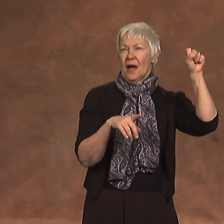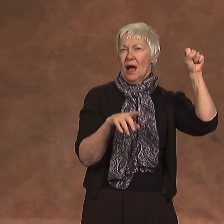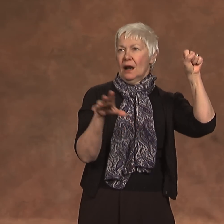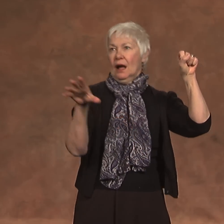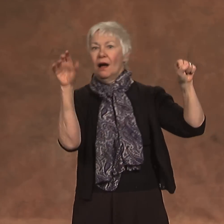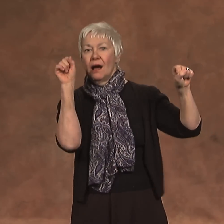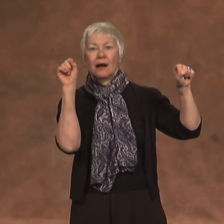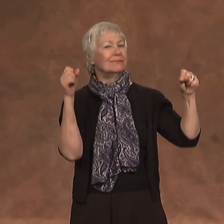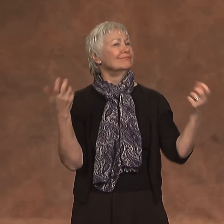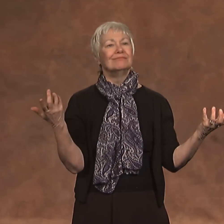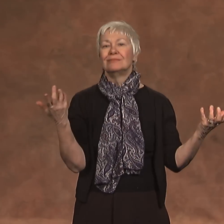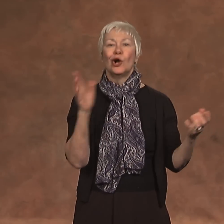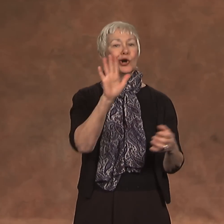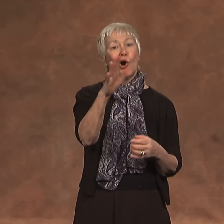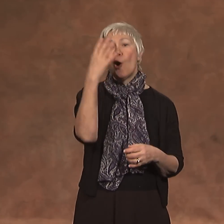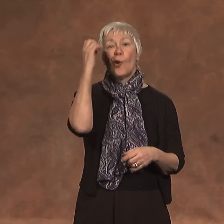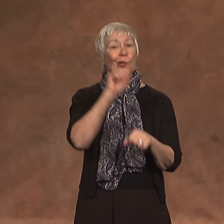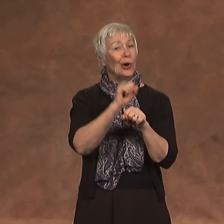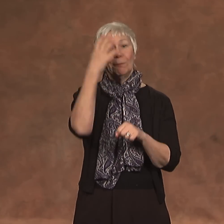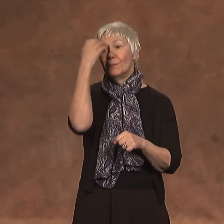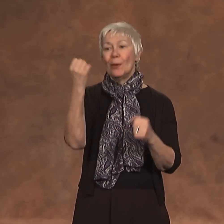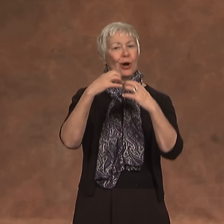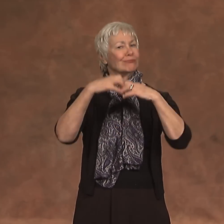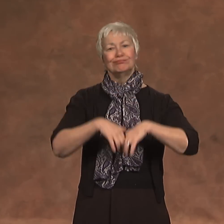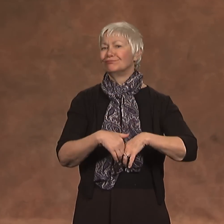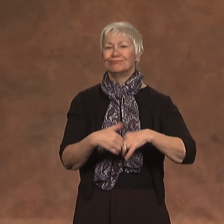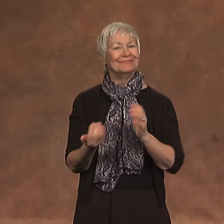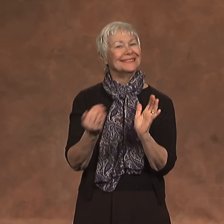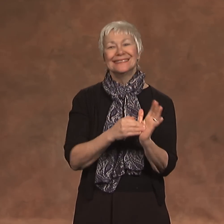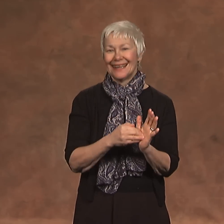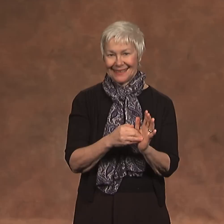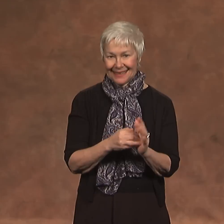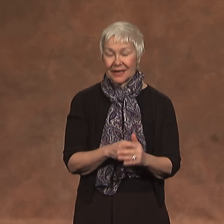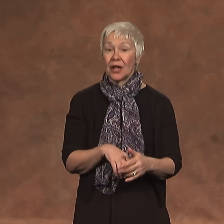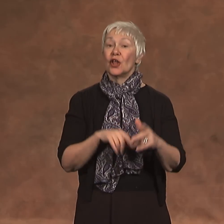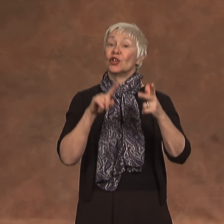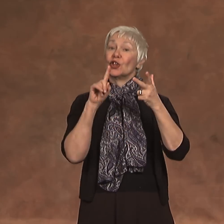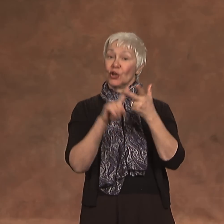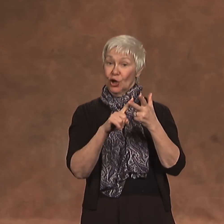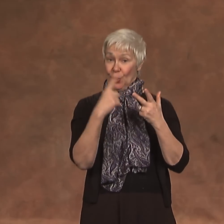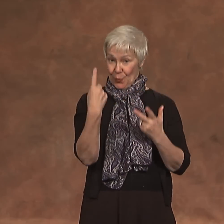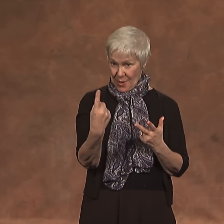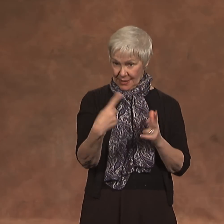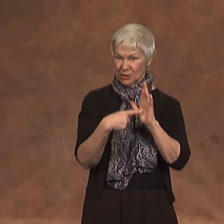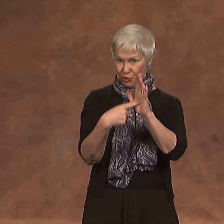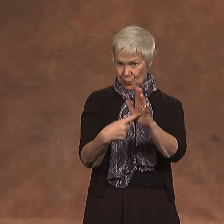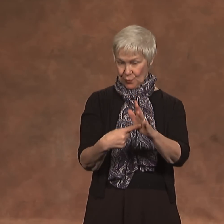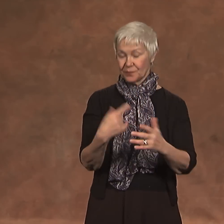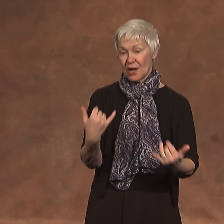different sources of information within your working memory at the same time. I'd like to show you another example.